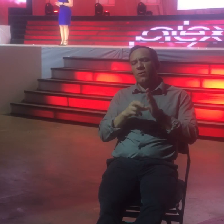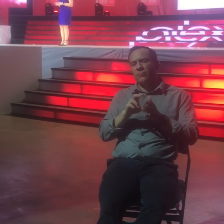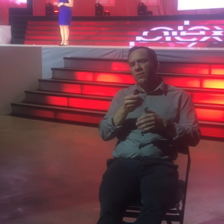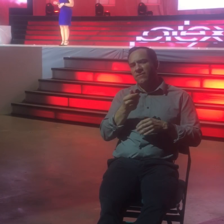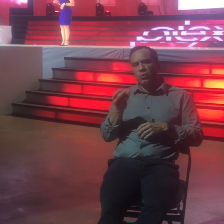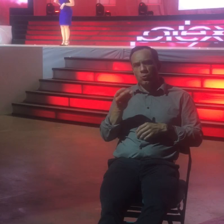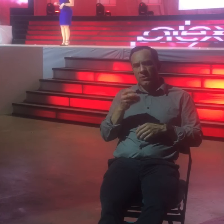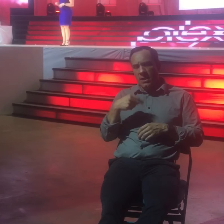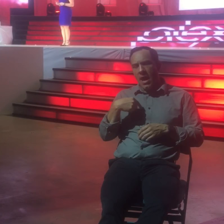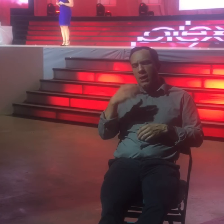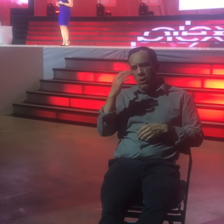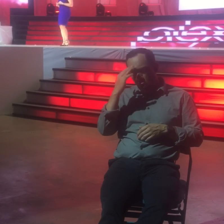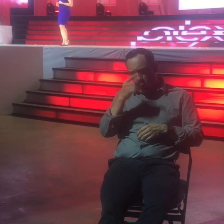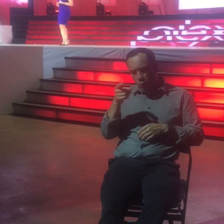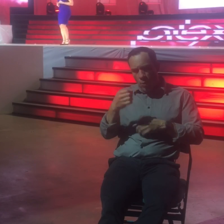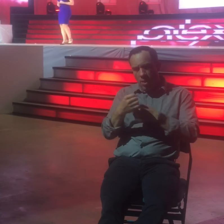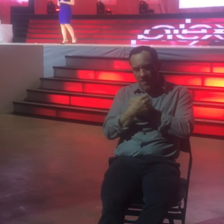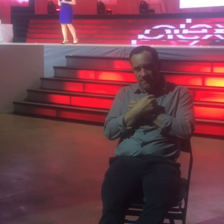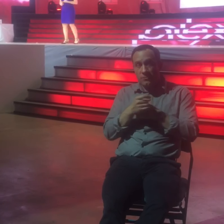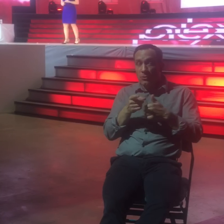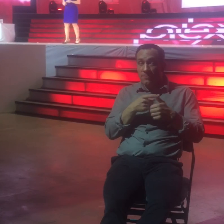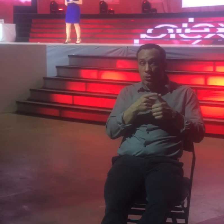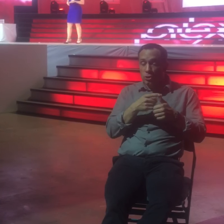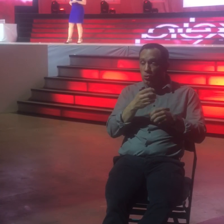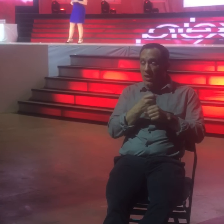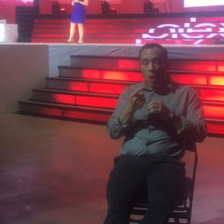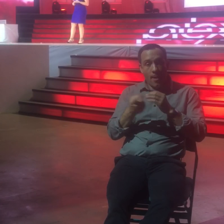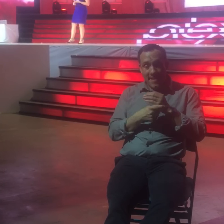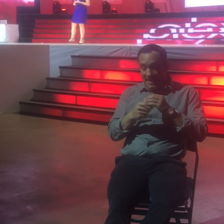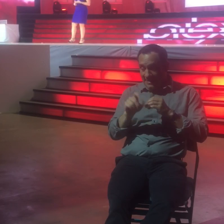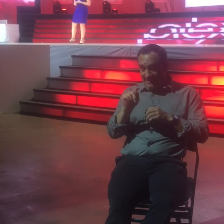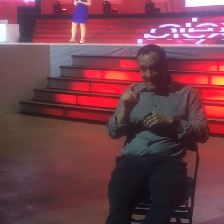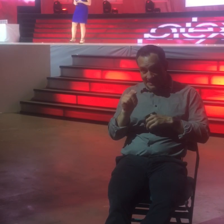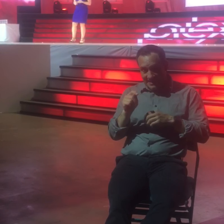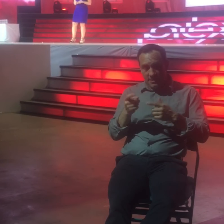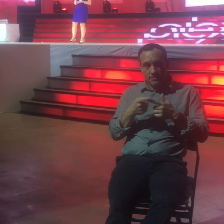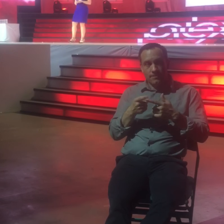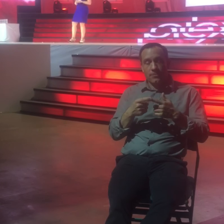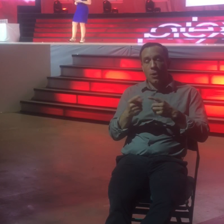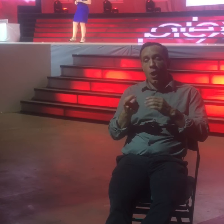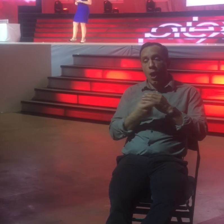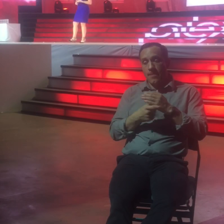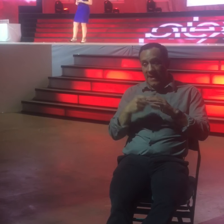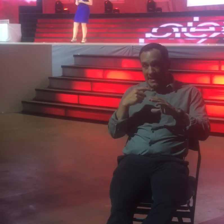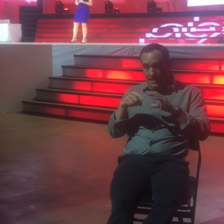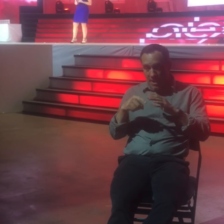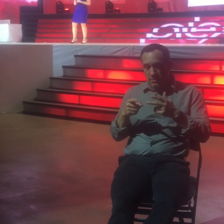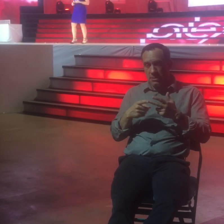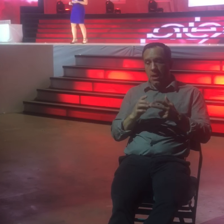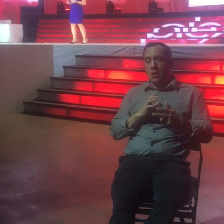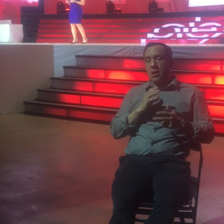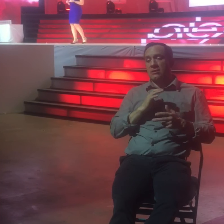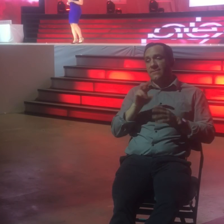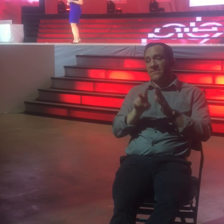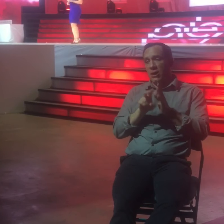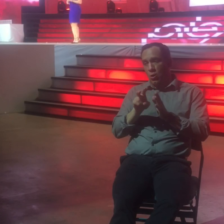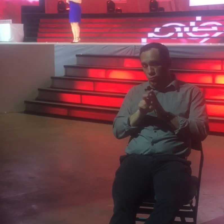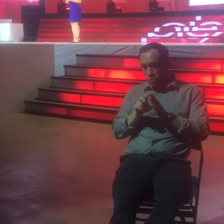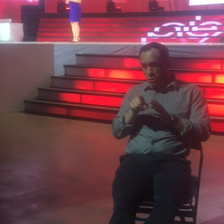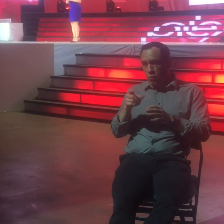away. First, you'll get automated texting. You'll get automated emails, customized videos. You're going to